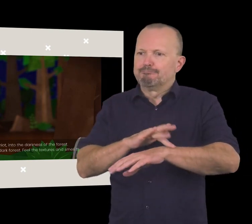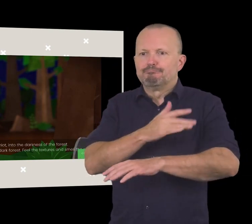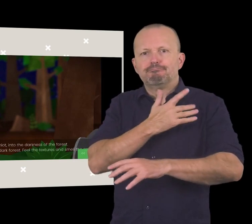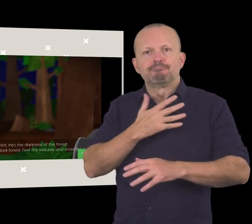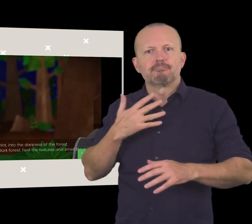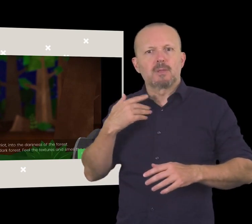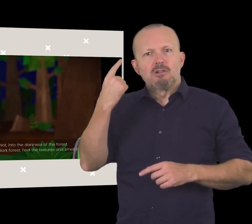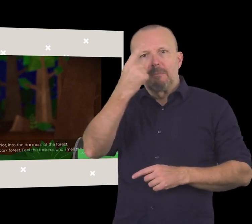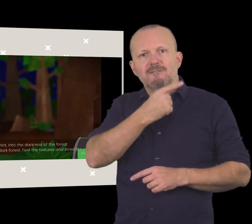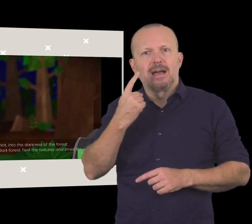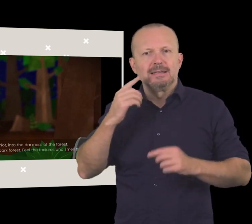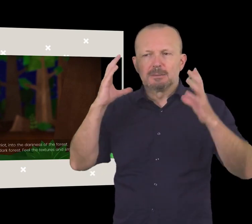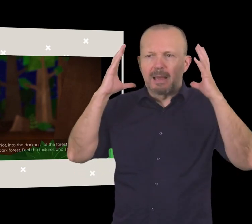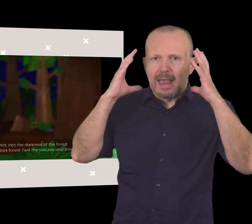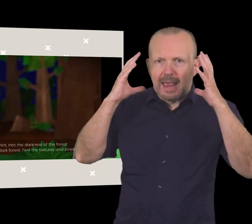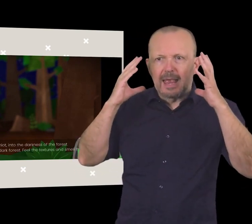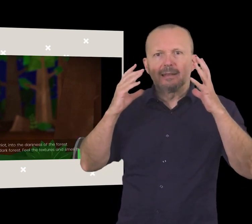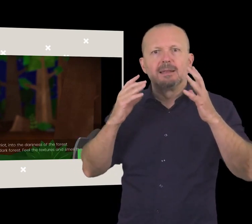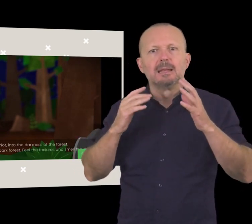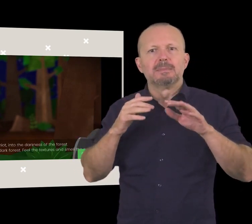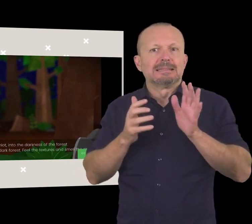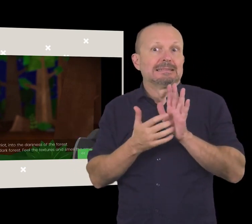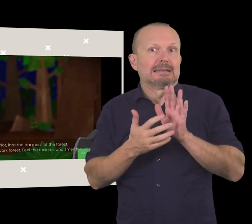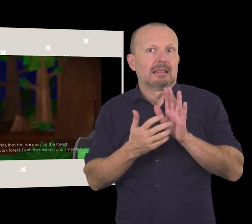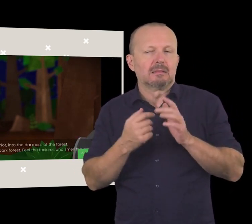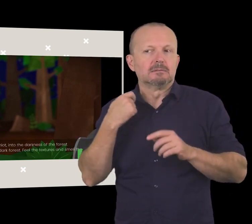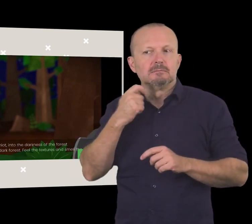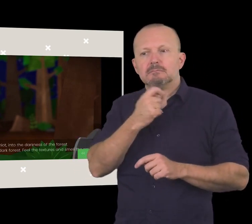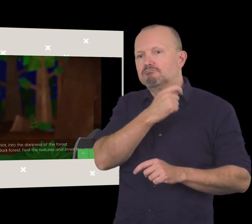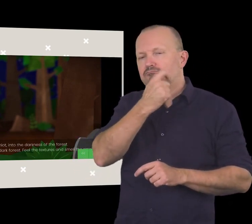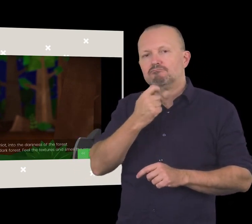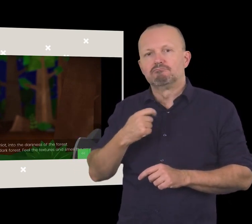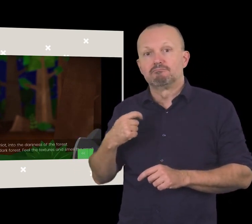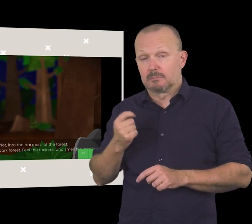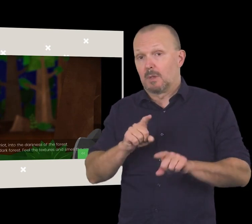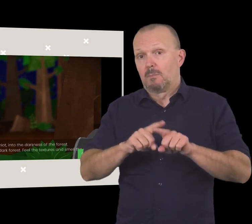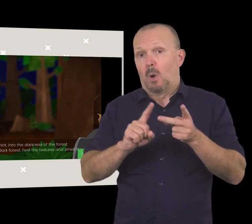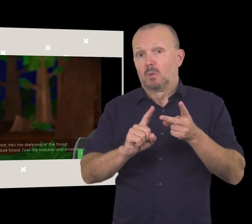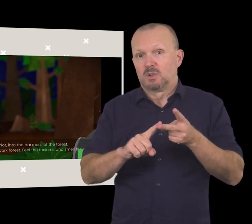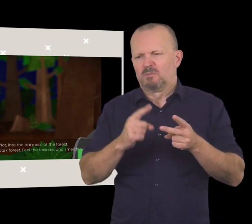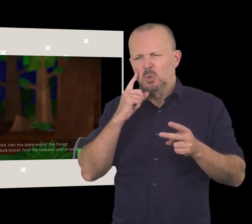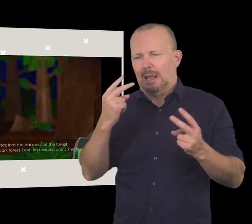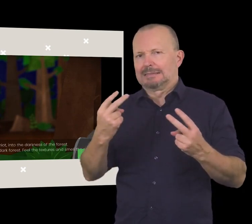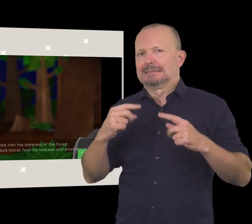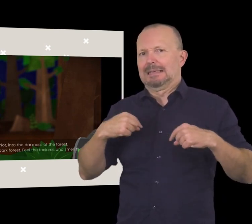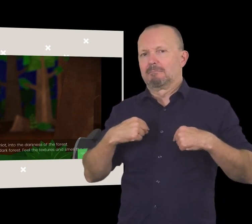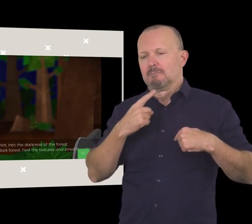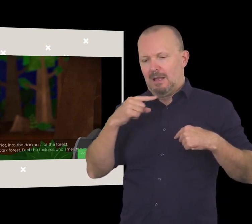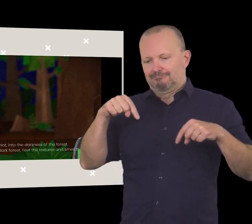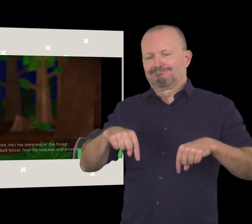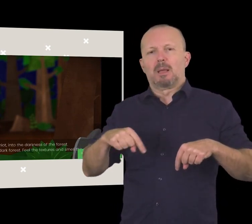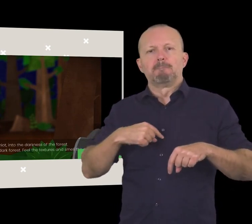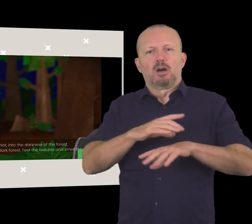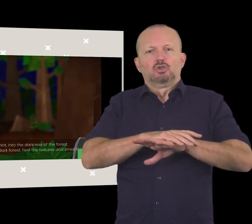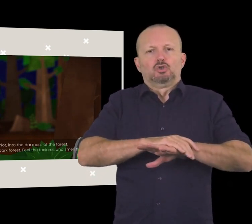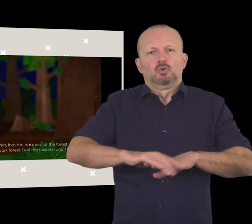go all around my face and my head and give me a little tickle. And it's beautiful. And also, you